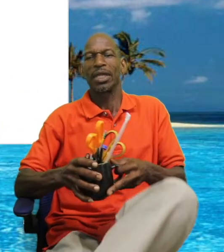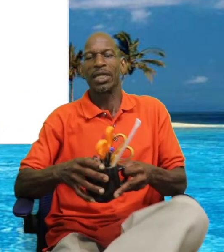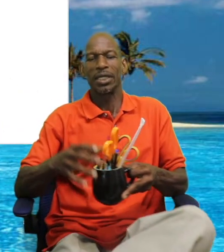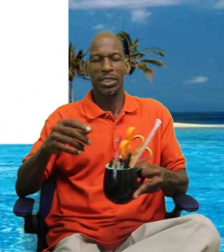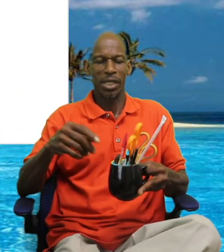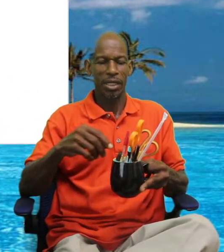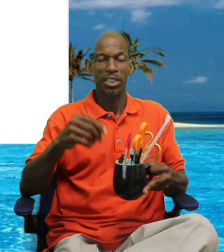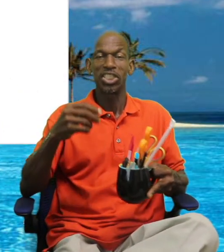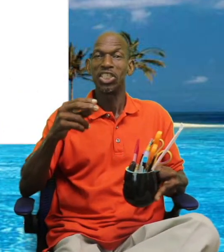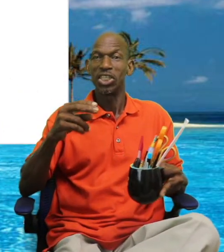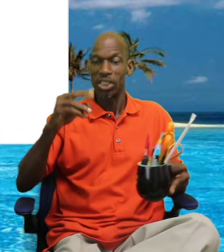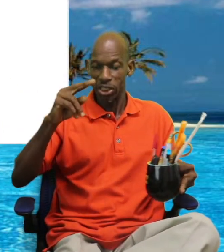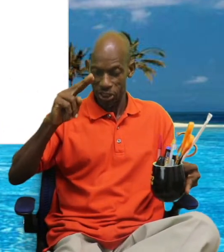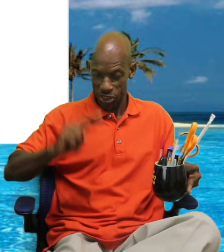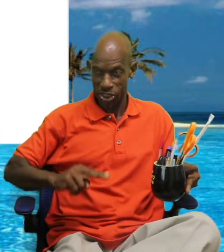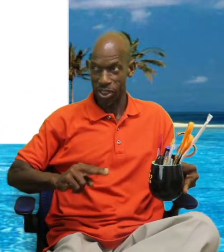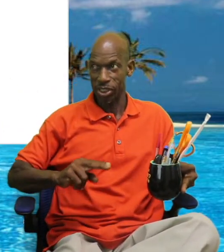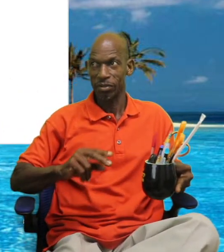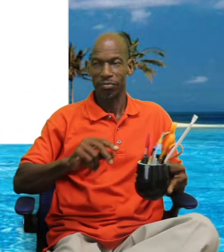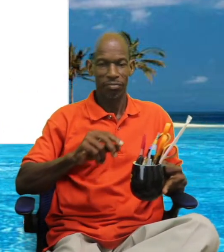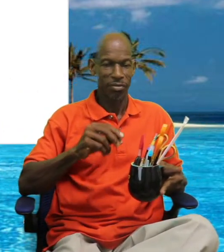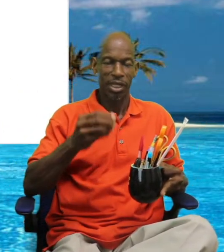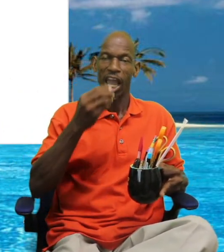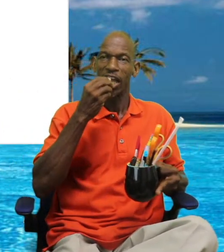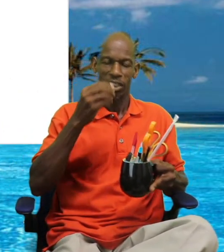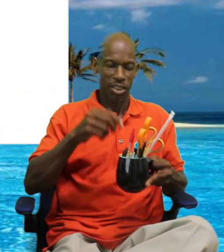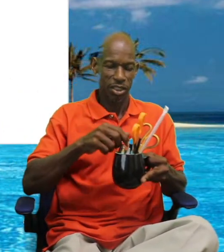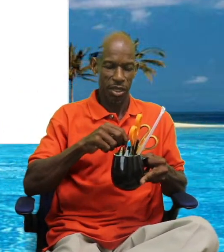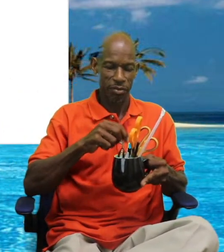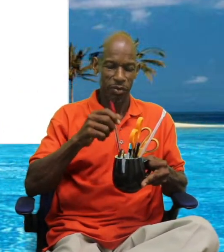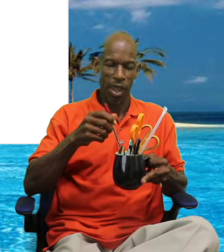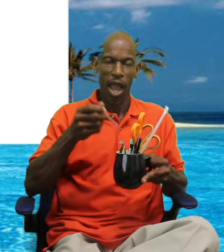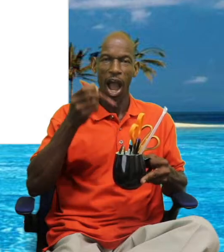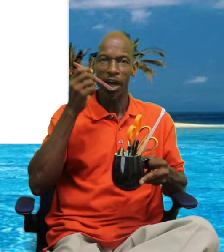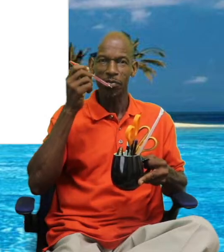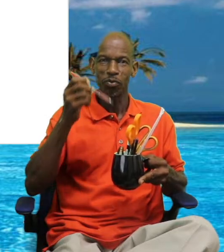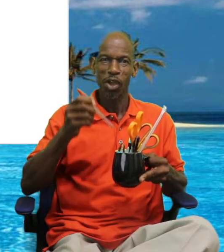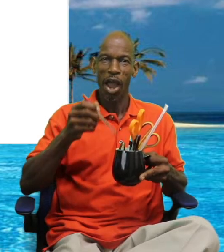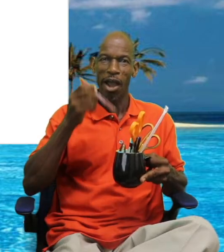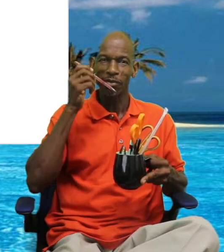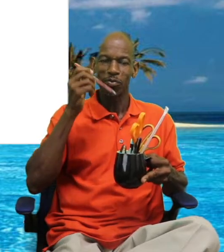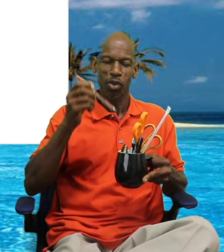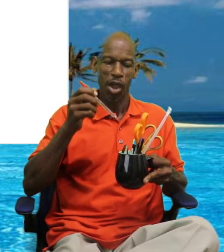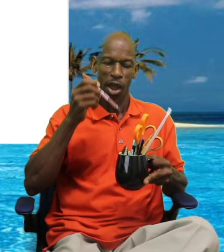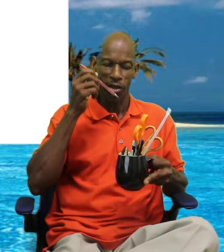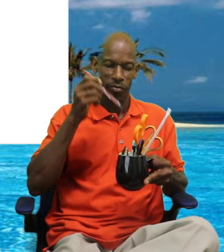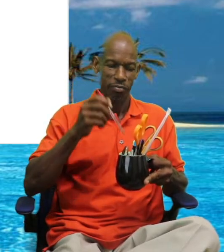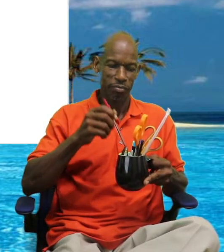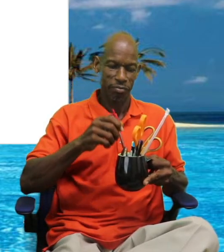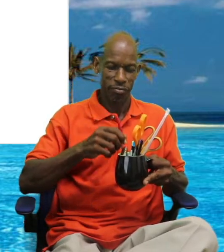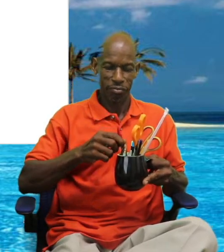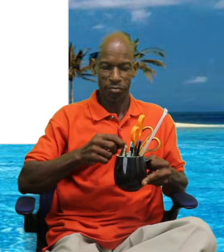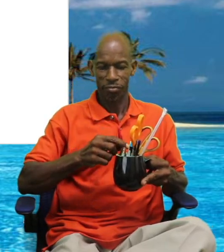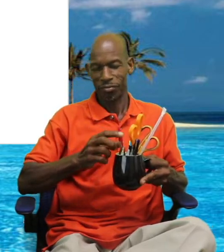revision. Next week, please God, is today is the just remembering today is the